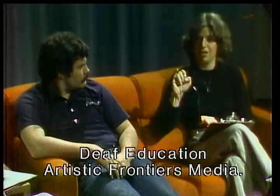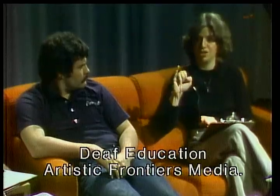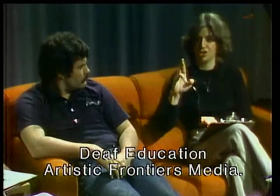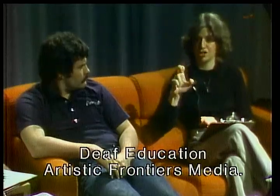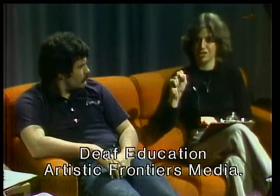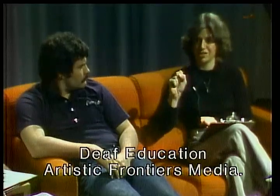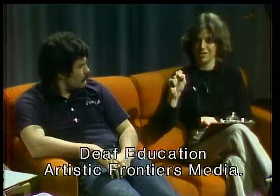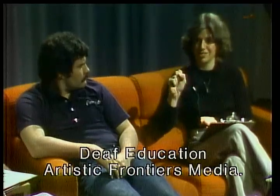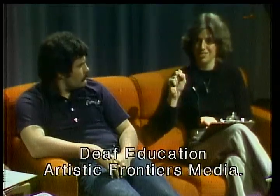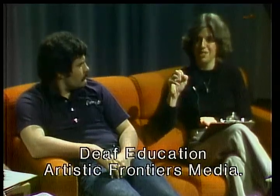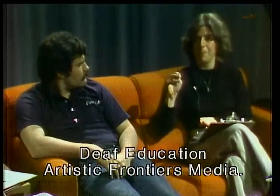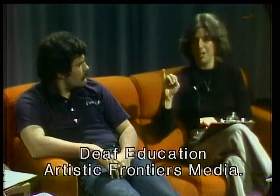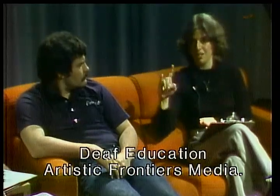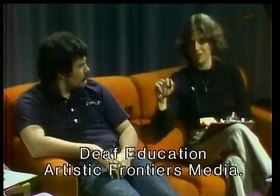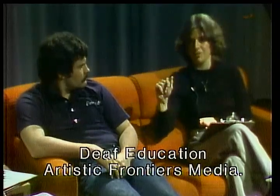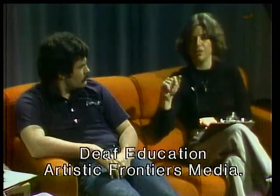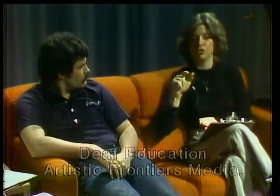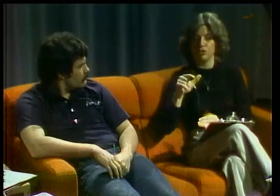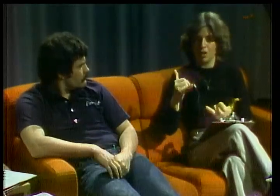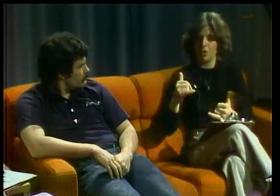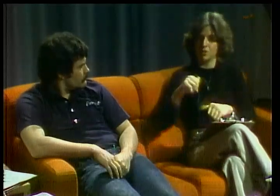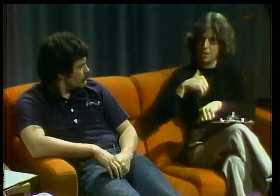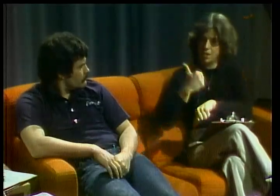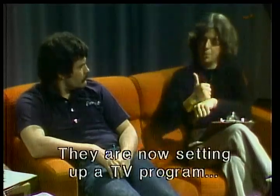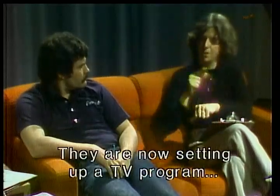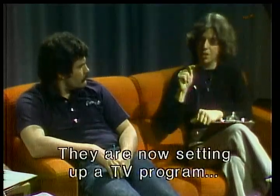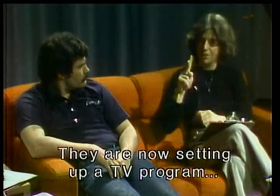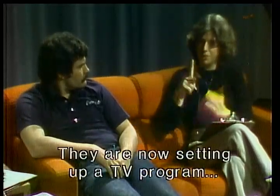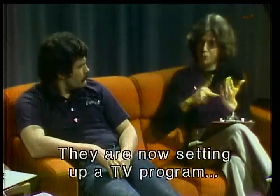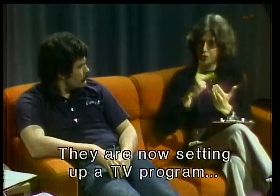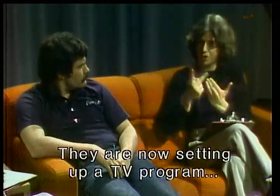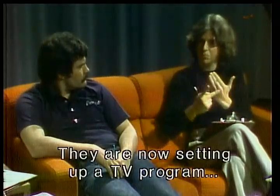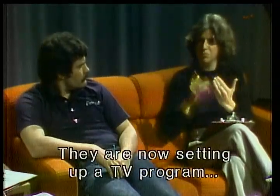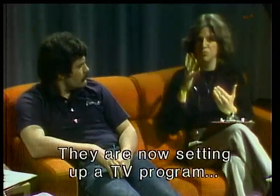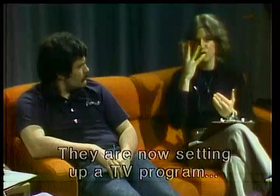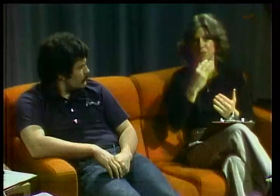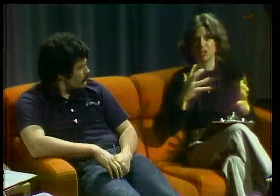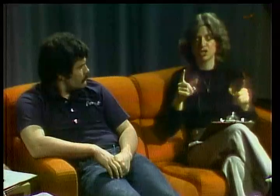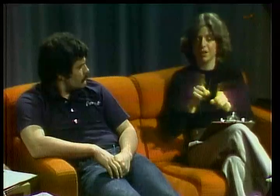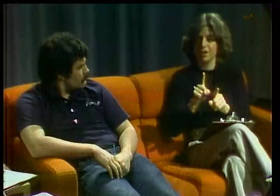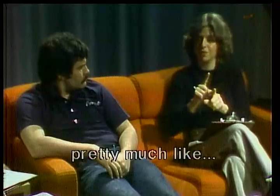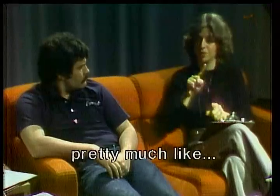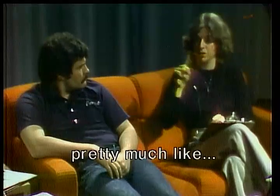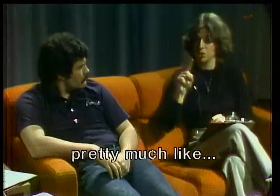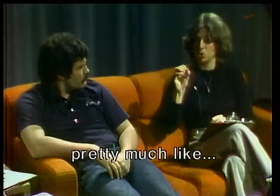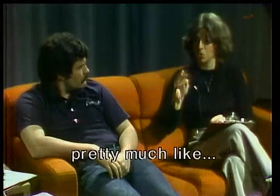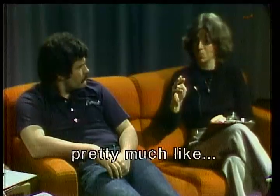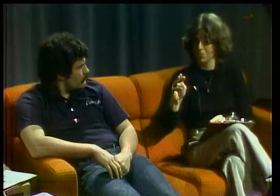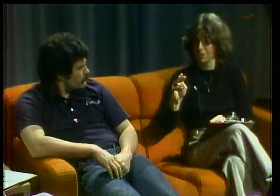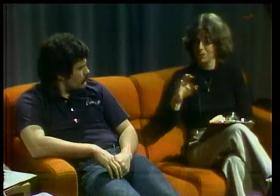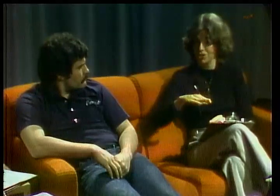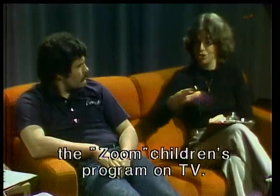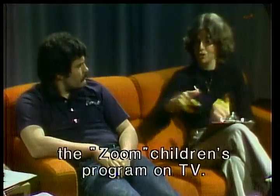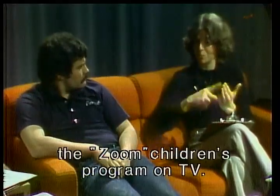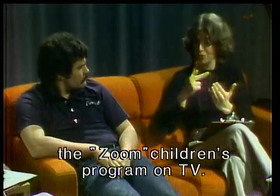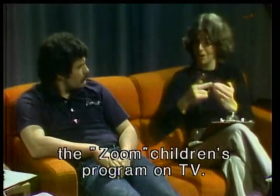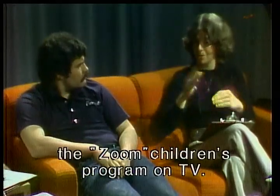Frontiers Media. They're now setting up a TV program pretty much like the Zoom children's program on